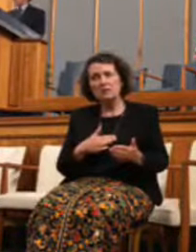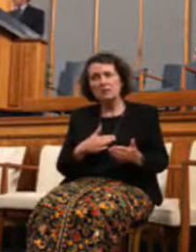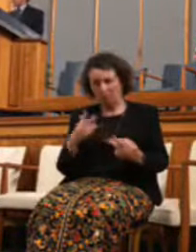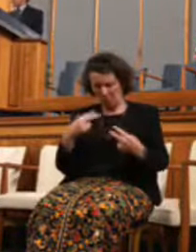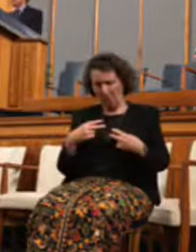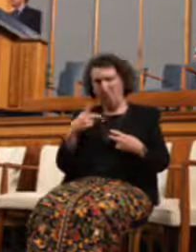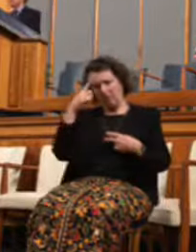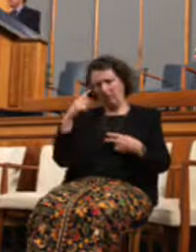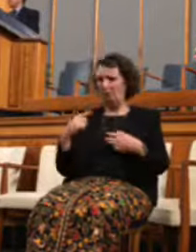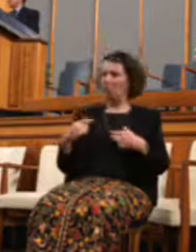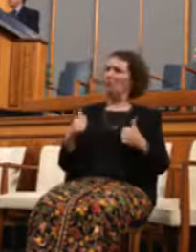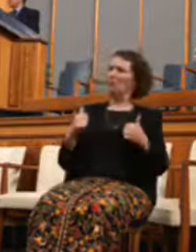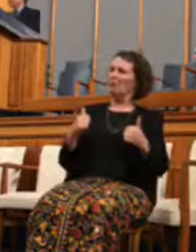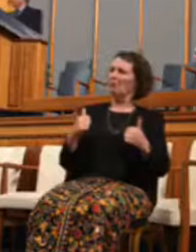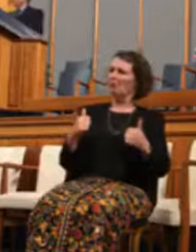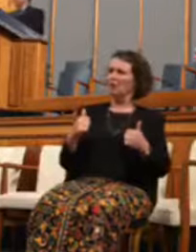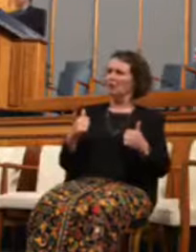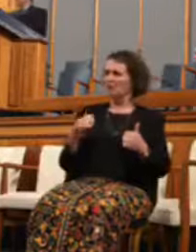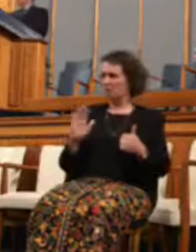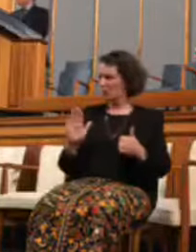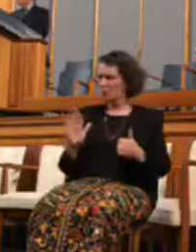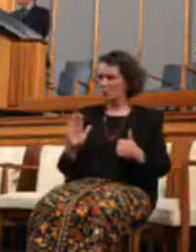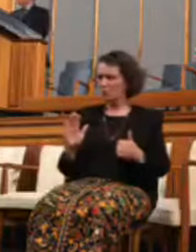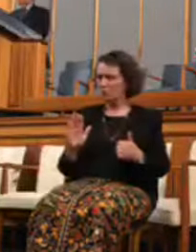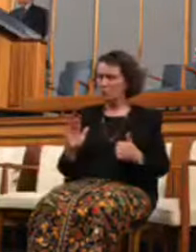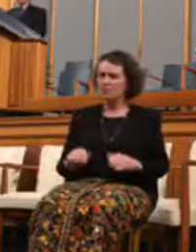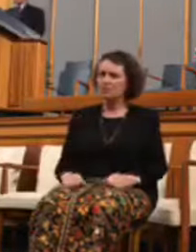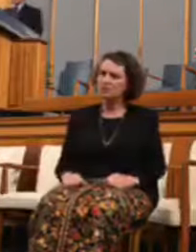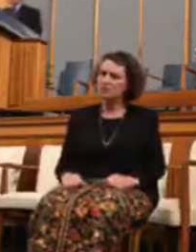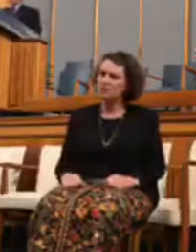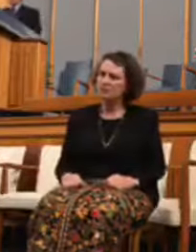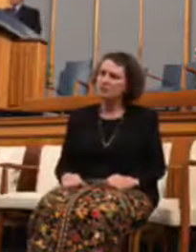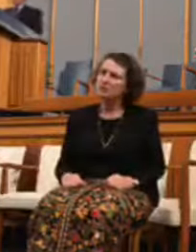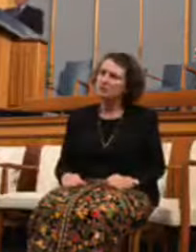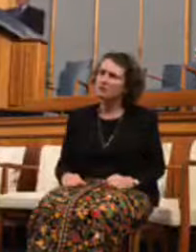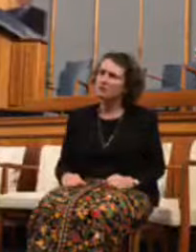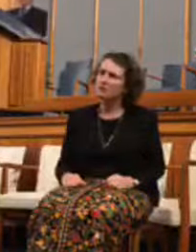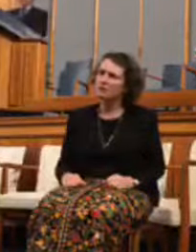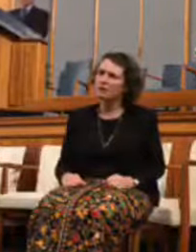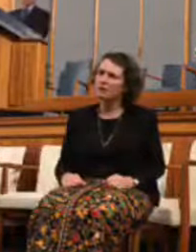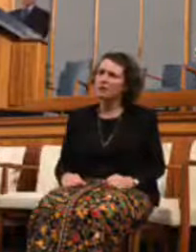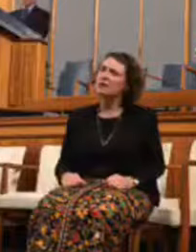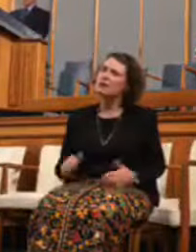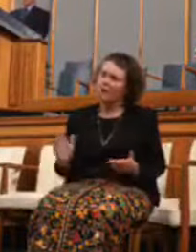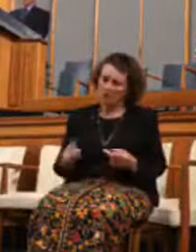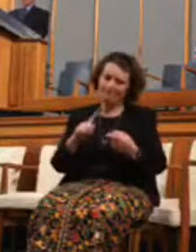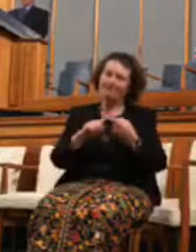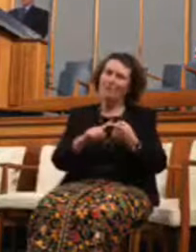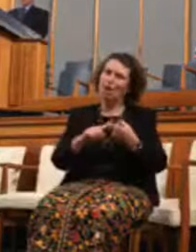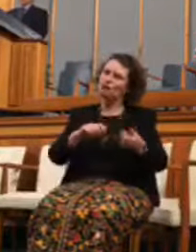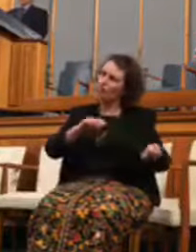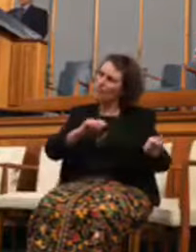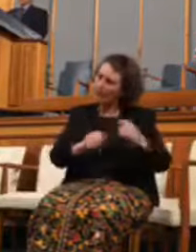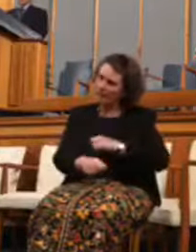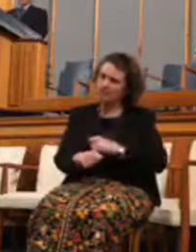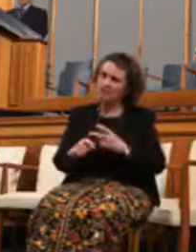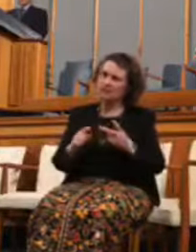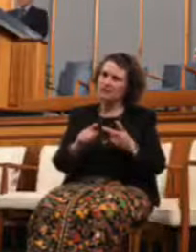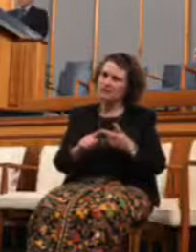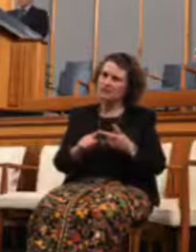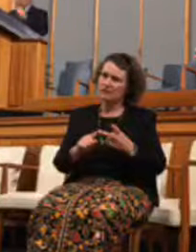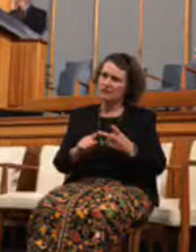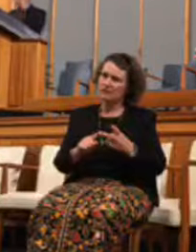No, there is something to do while you are still alive. You repent and you put